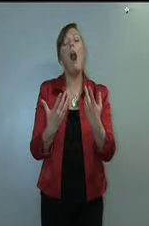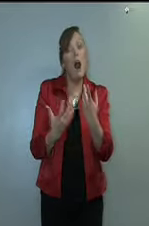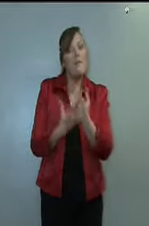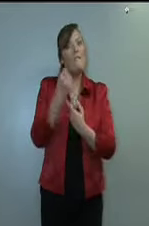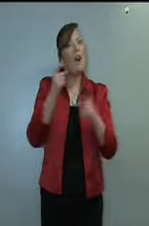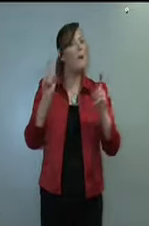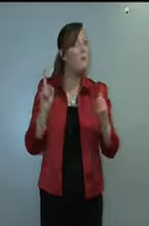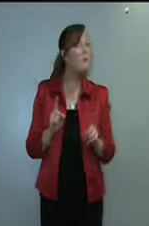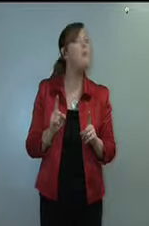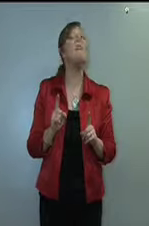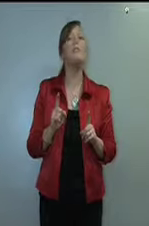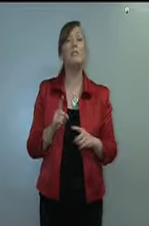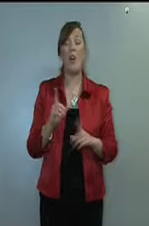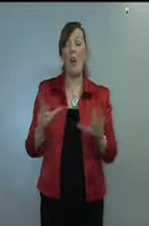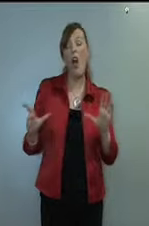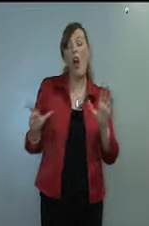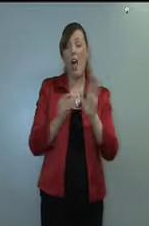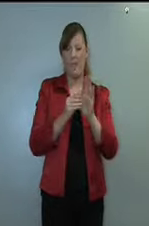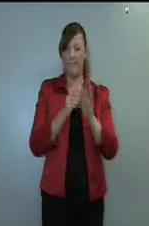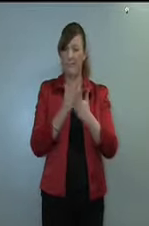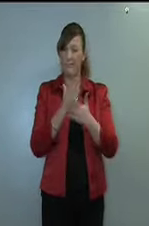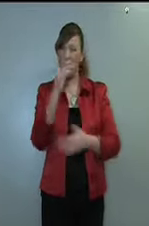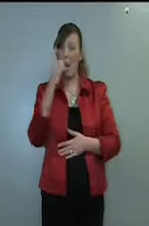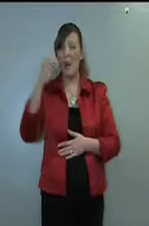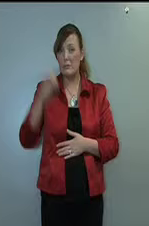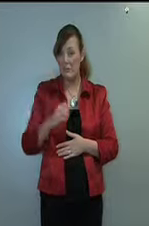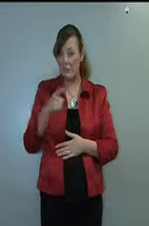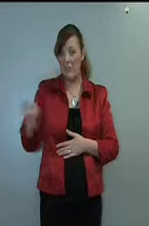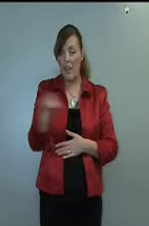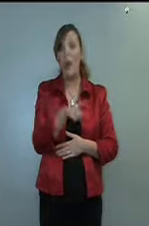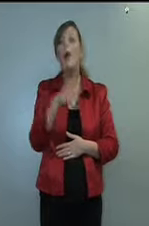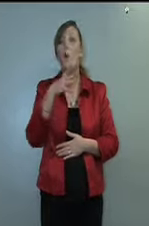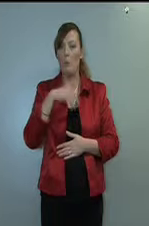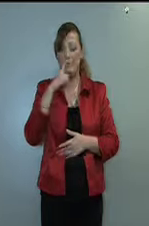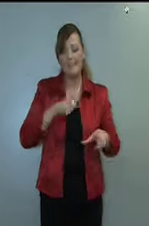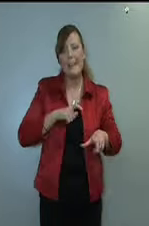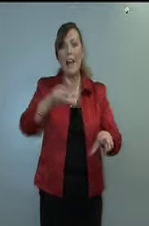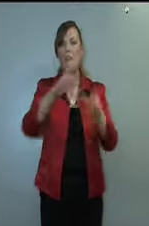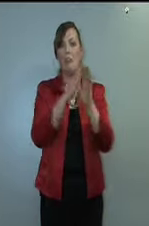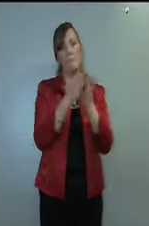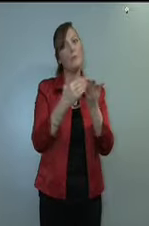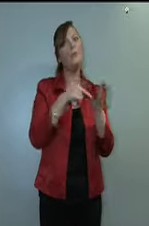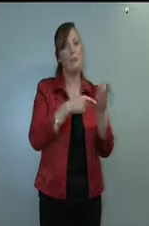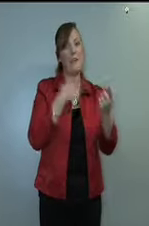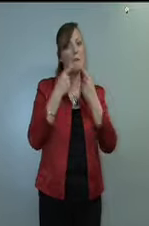From audiences, we found out that 100% of people we asked would like to see Access Scottish Theatre